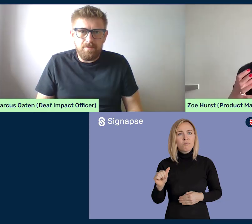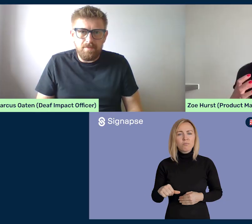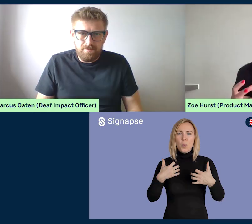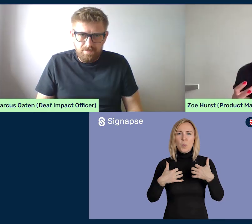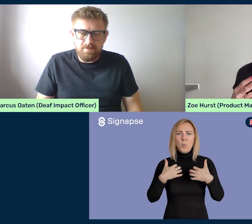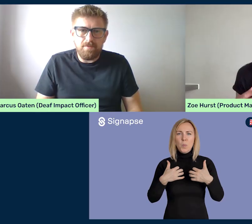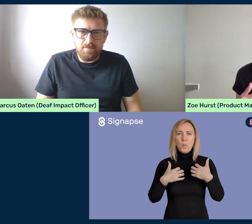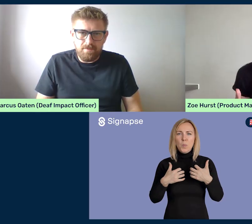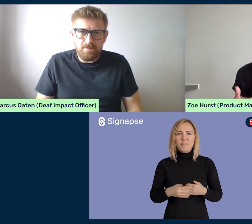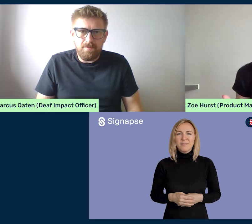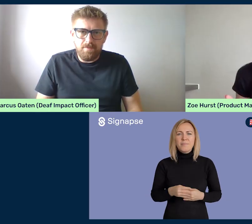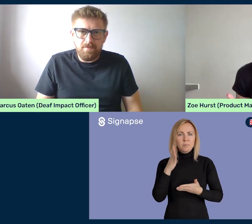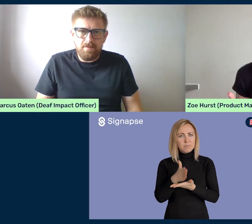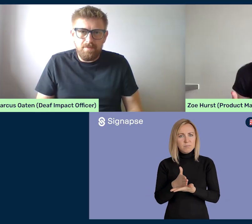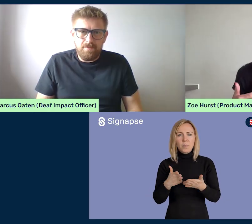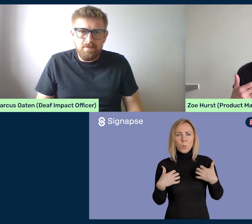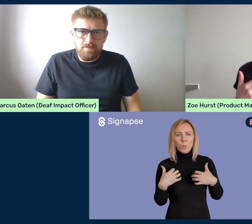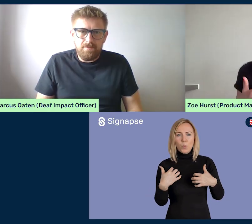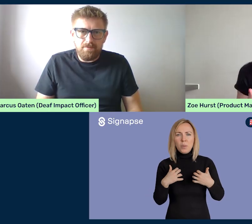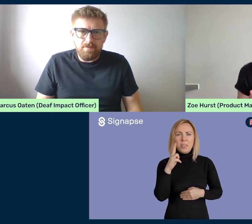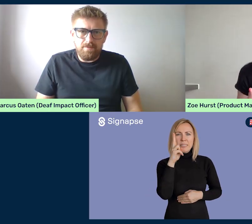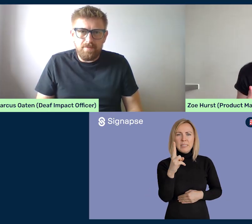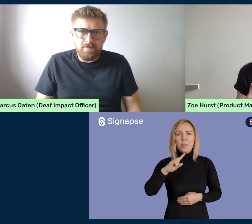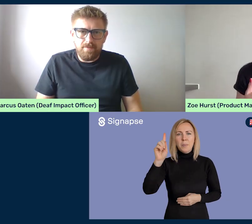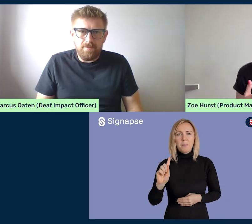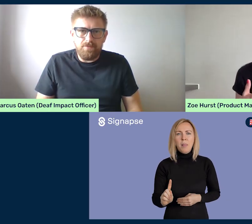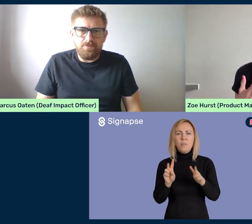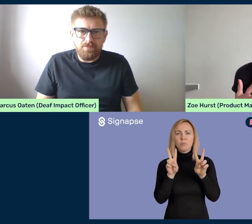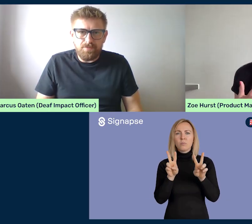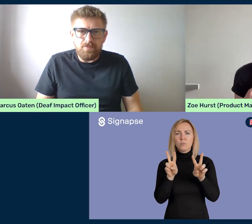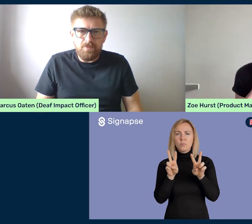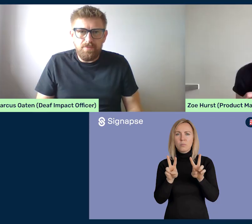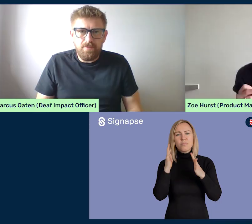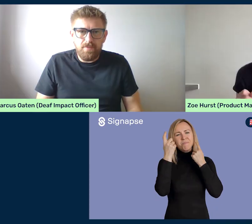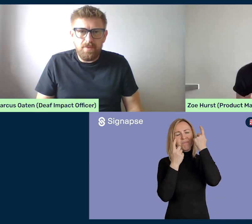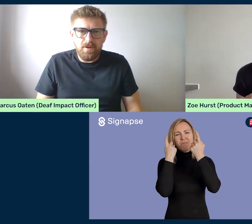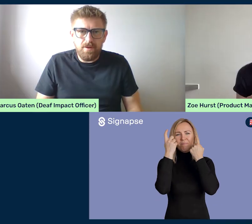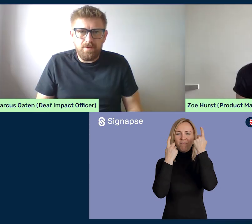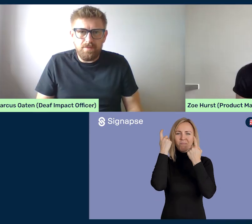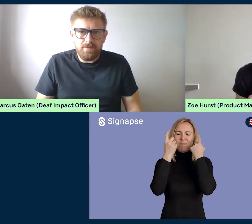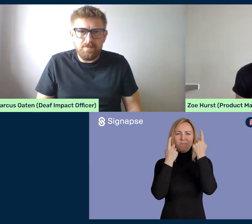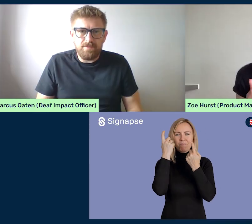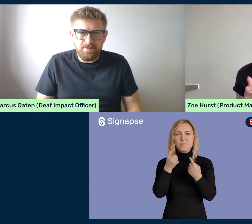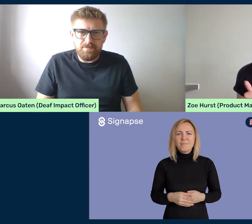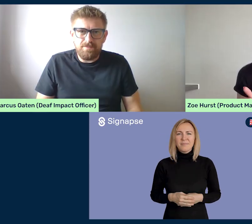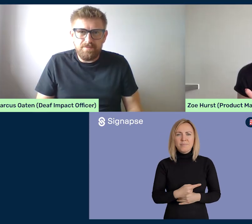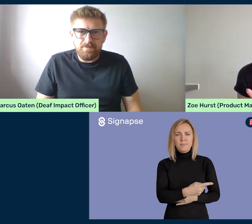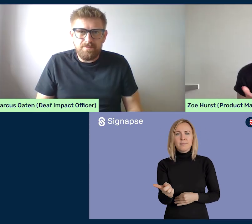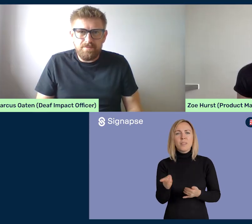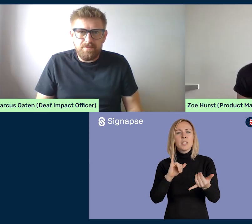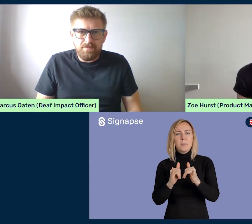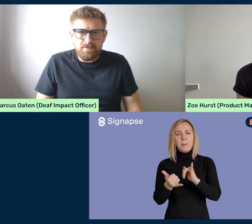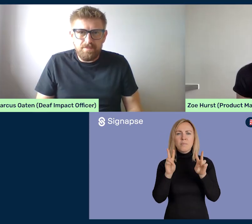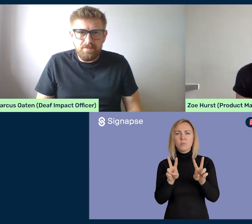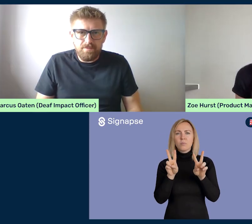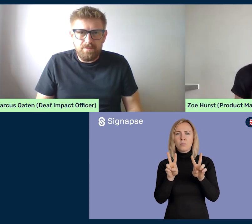so engaging to see how people review it. And then they sometimes you'll see it and it clicks, and they're like, oh yeah, I understood that.